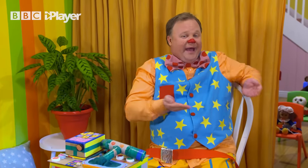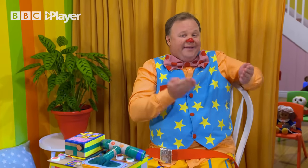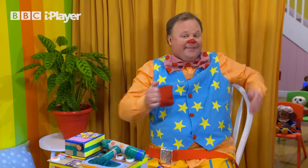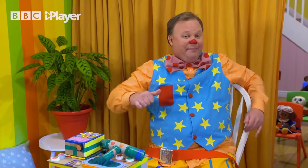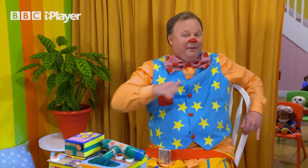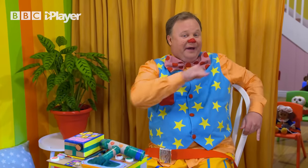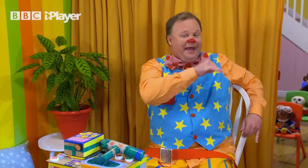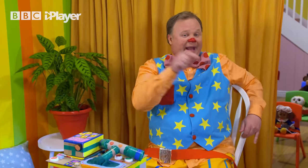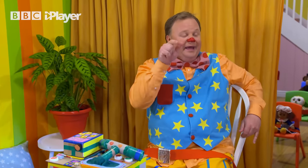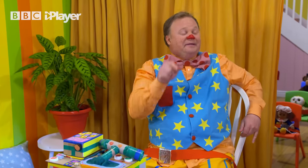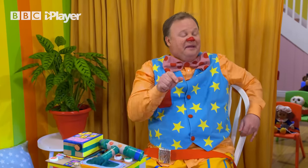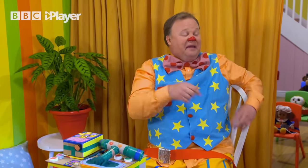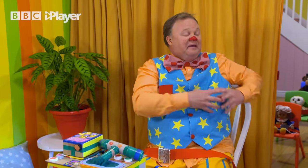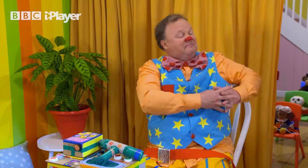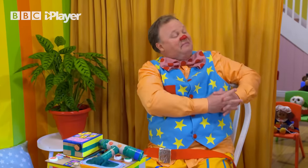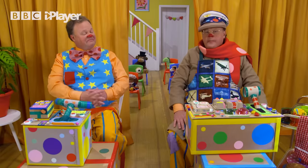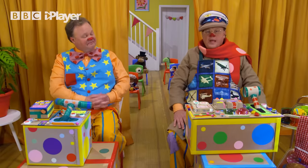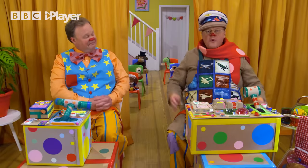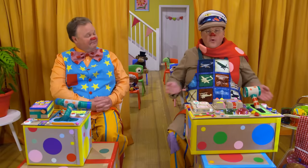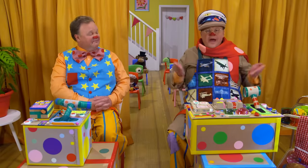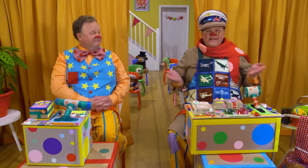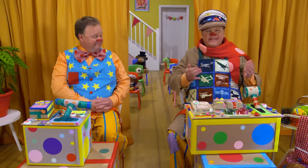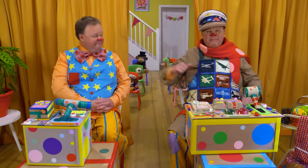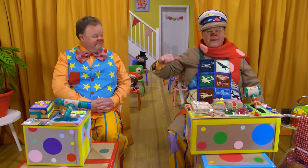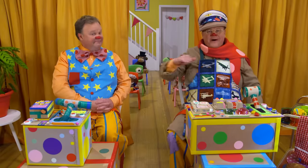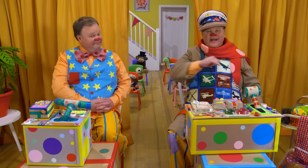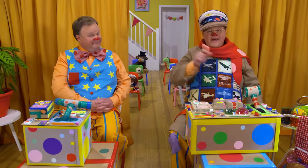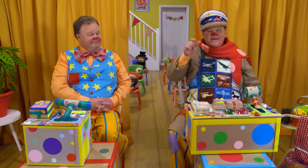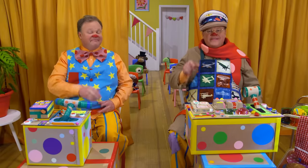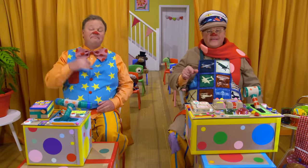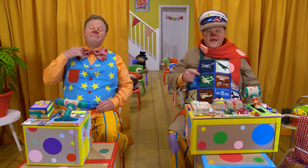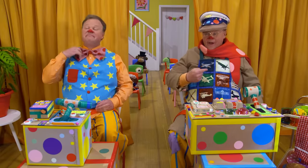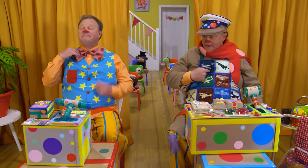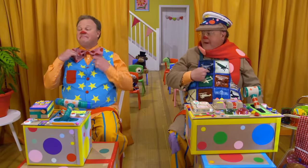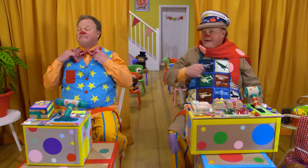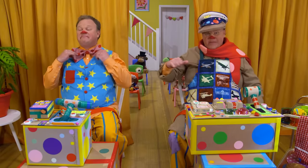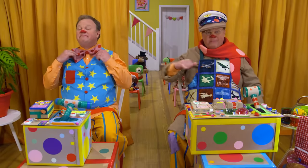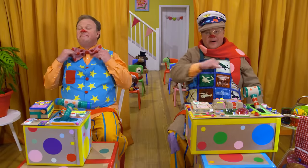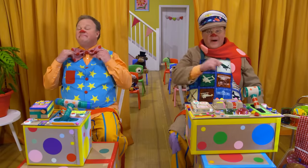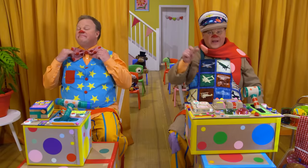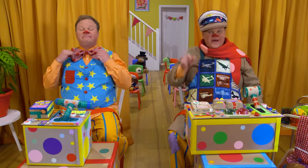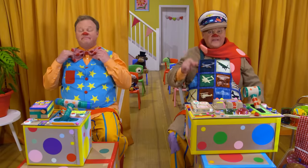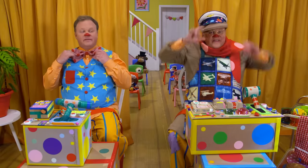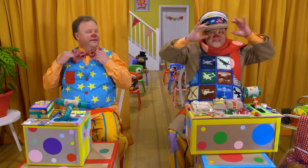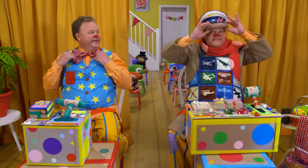where's the pilot? Where's the pilot? I'm the pilot.